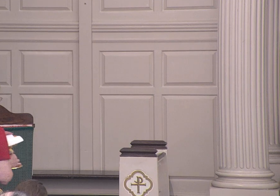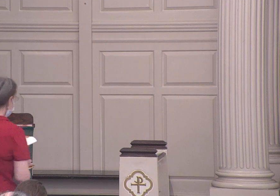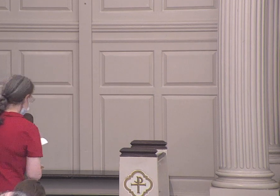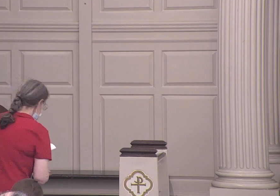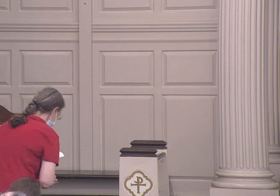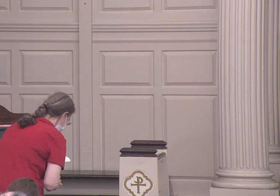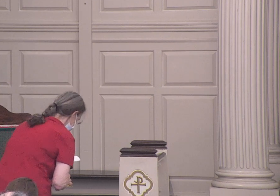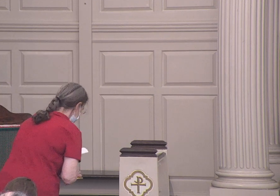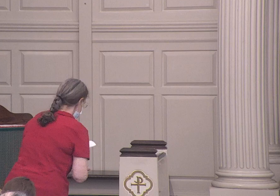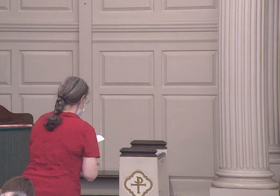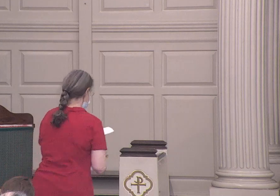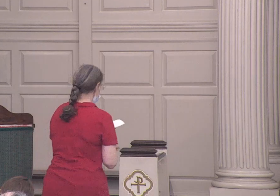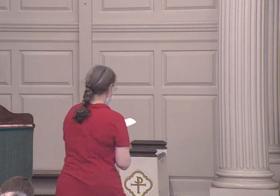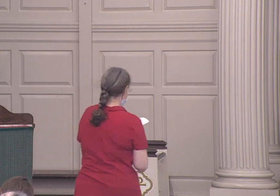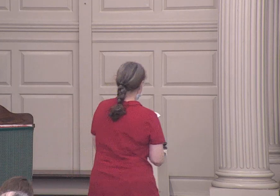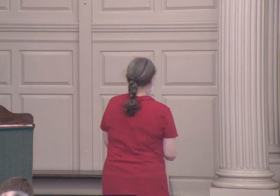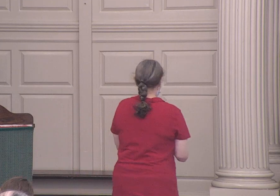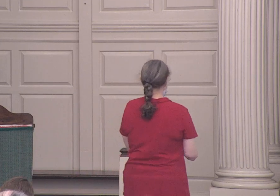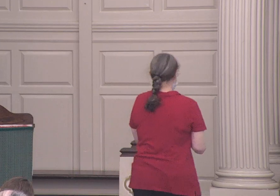figuris vere